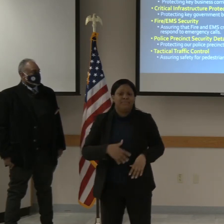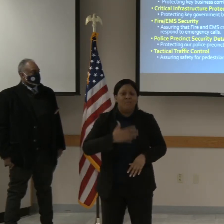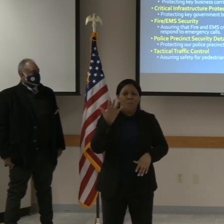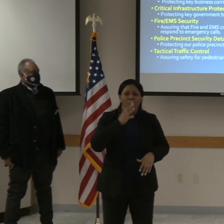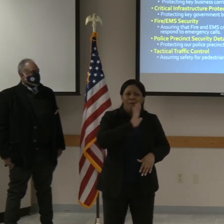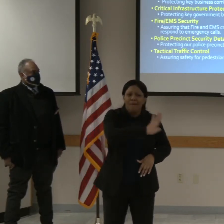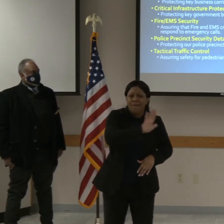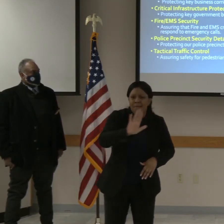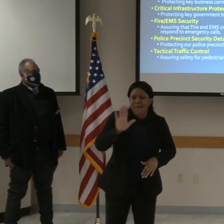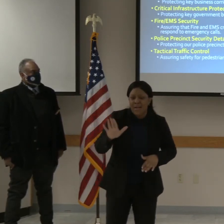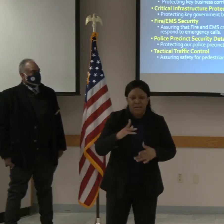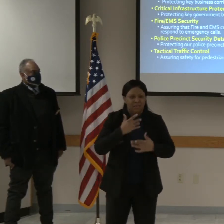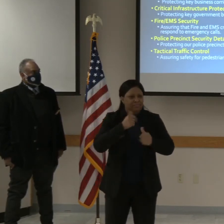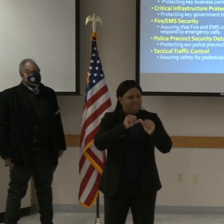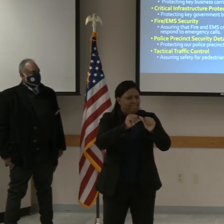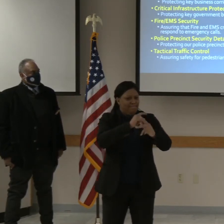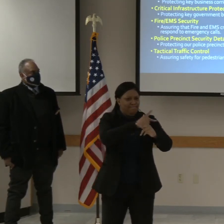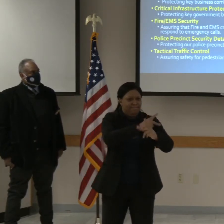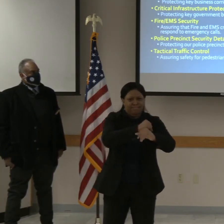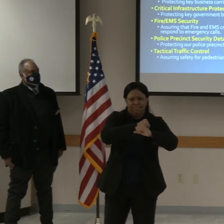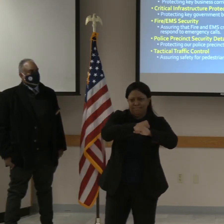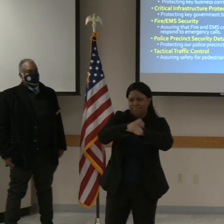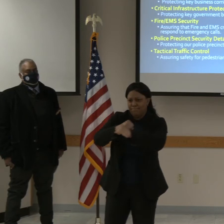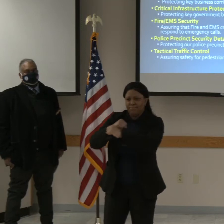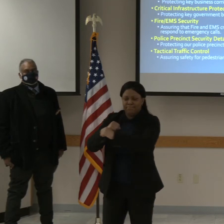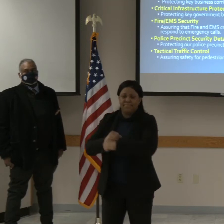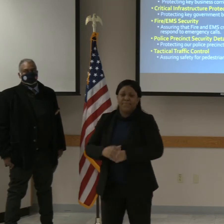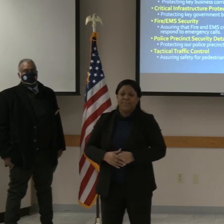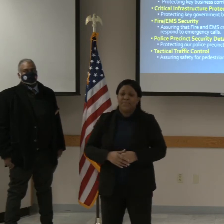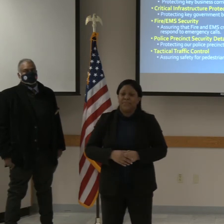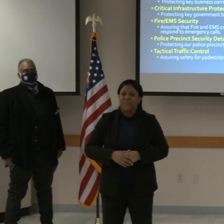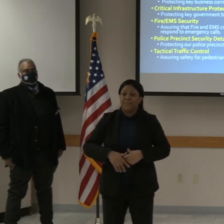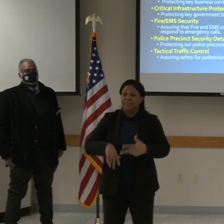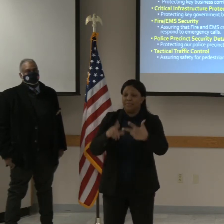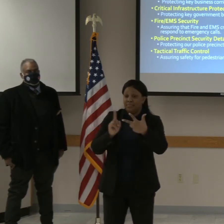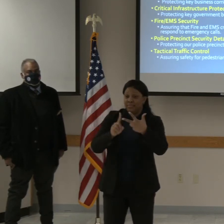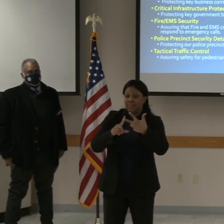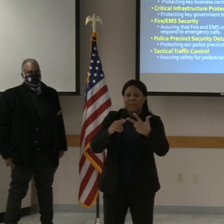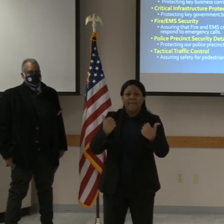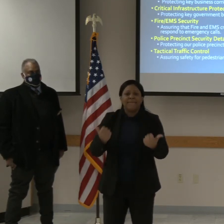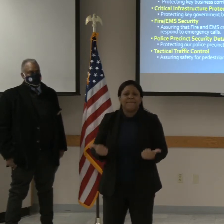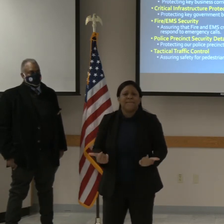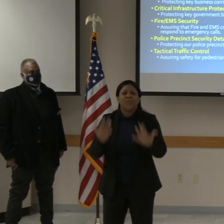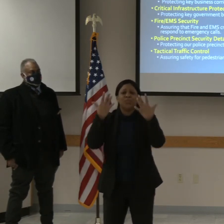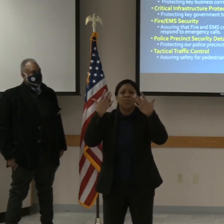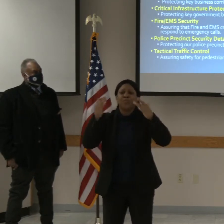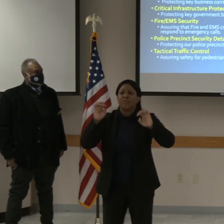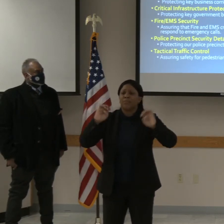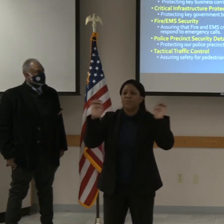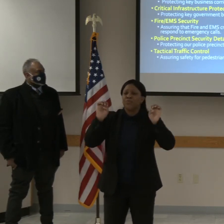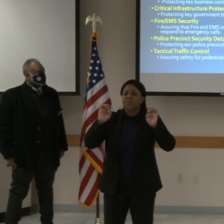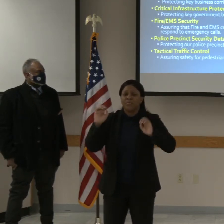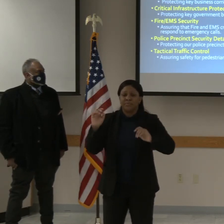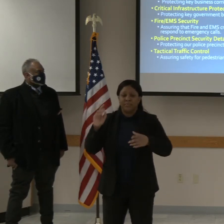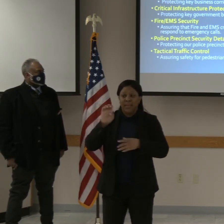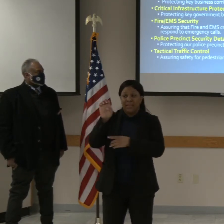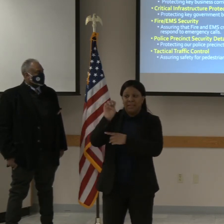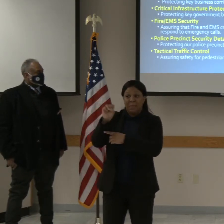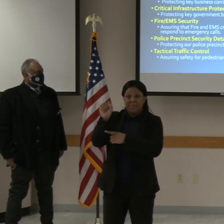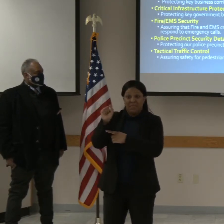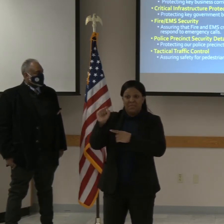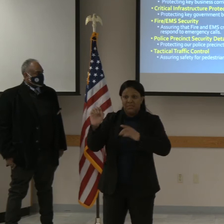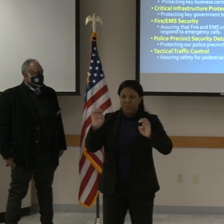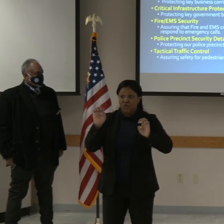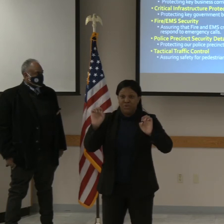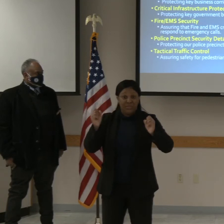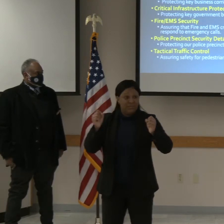Guard. Fire and EMS security, ensuring that fire and EMS crews can quickly and safely respond across the city and the metropolitan